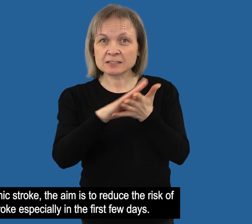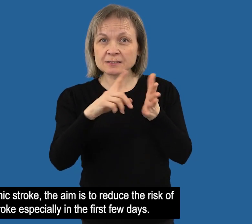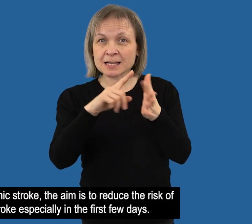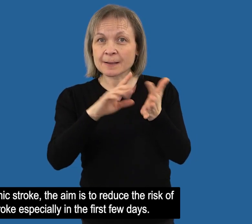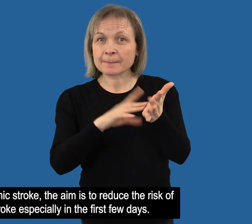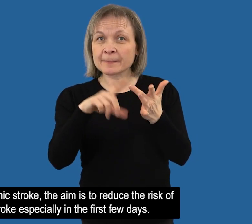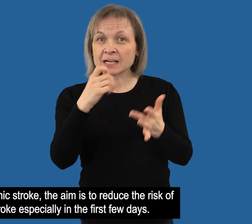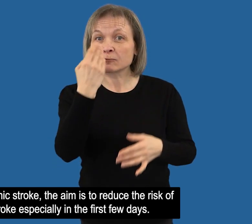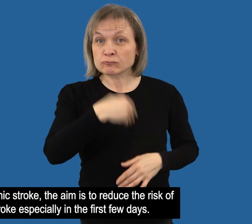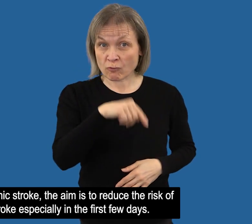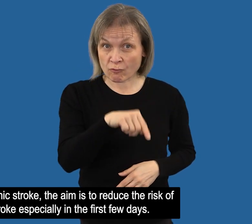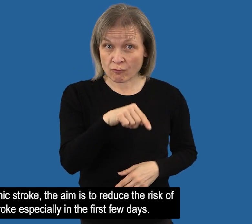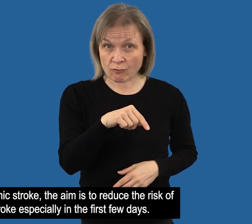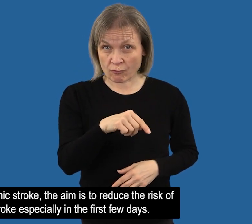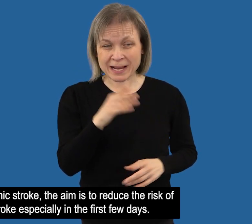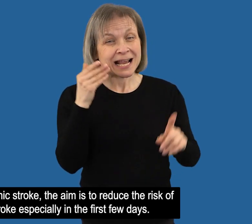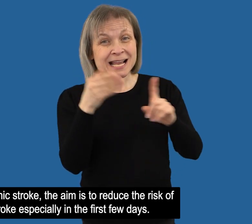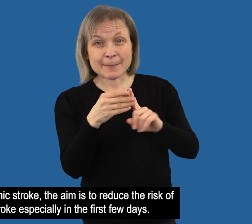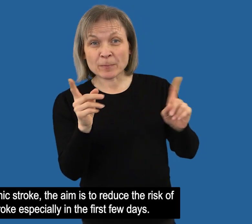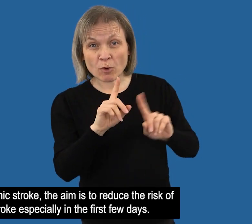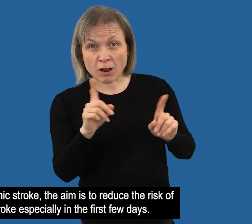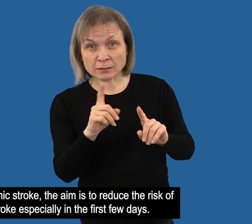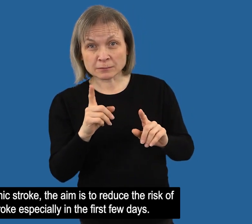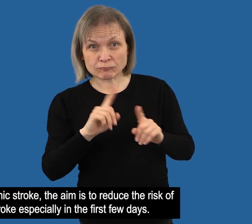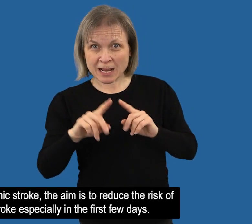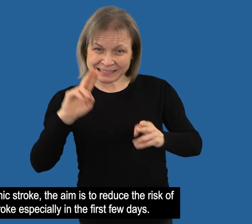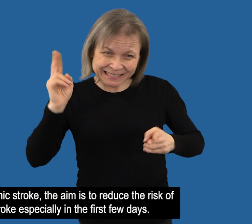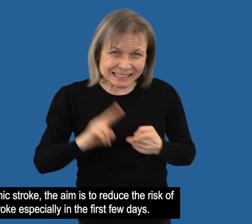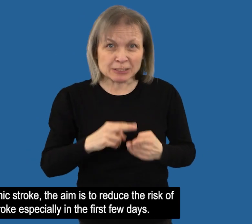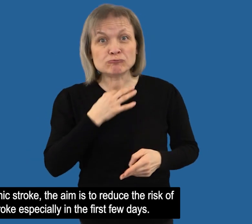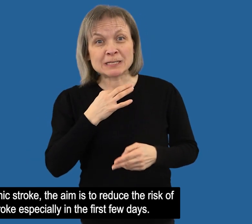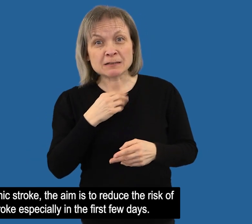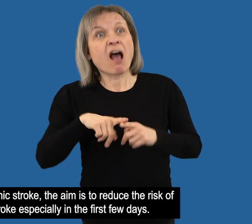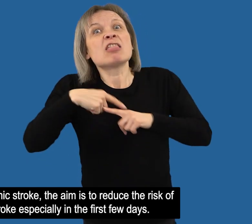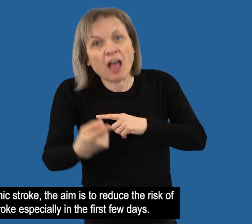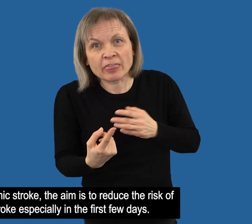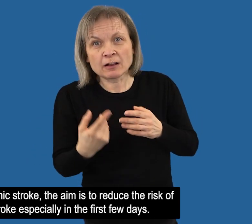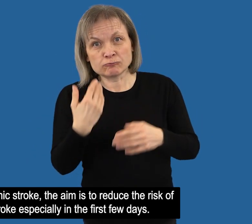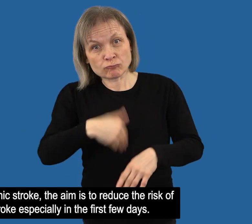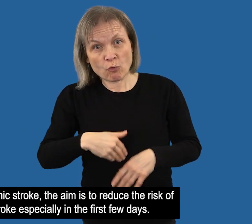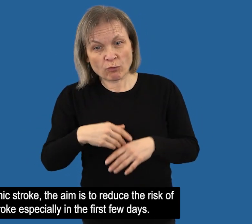After an ischemic stroke, the aim is to reduce the risk of another stroke, especially in the first few